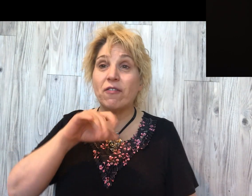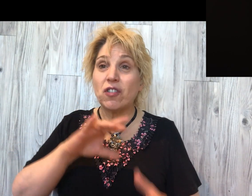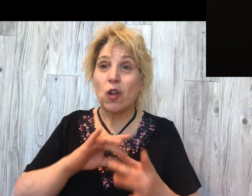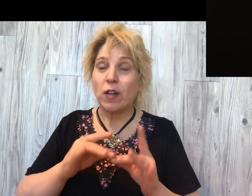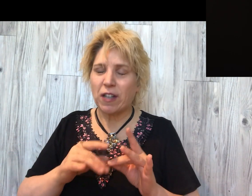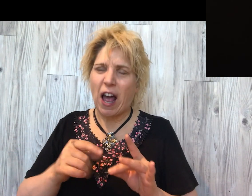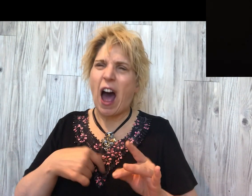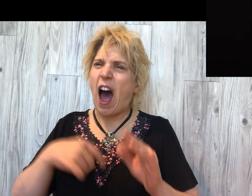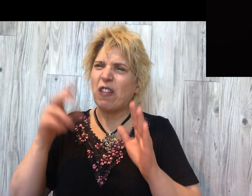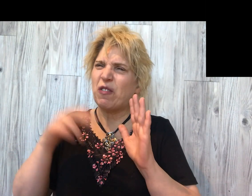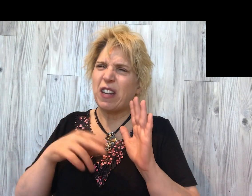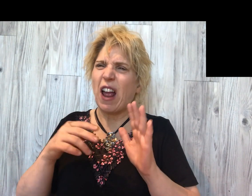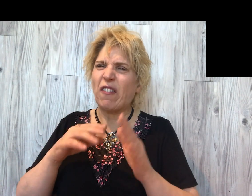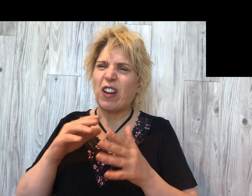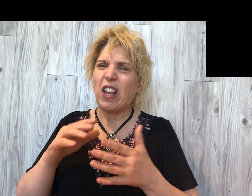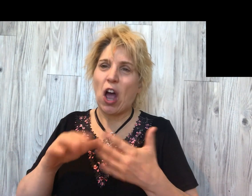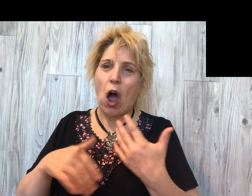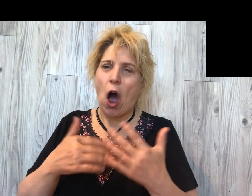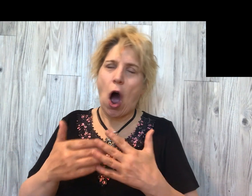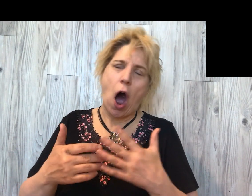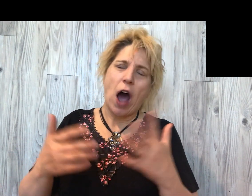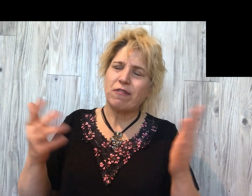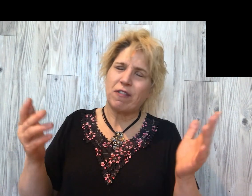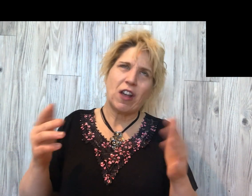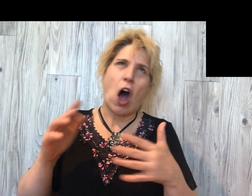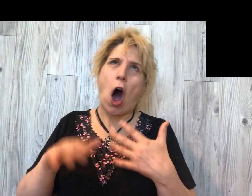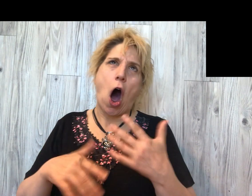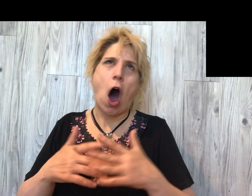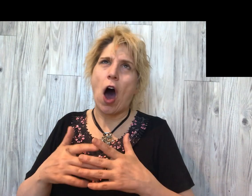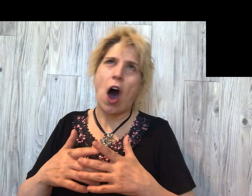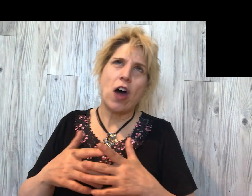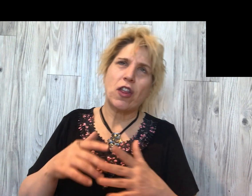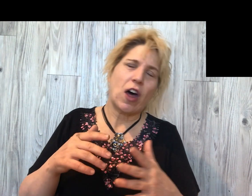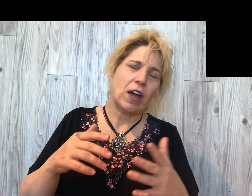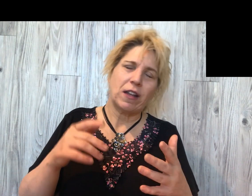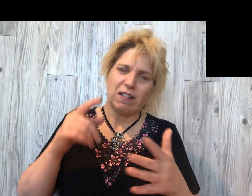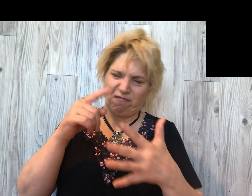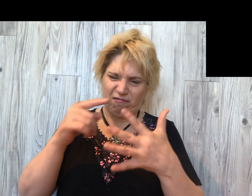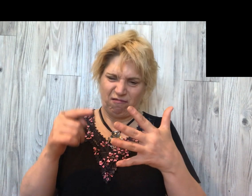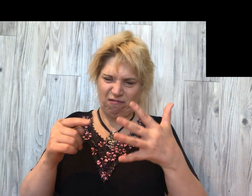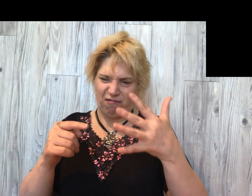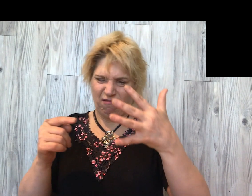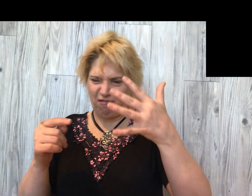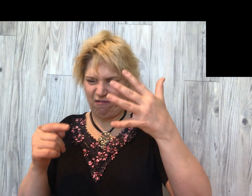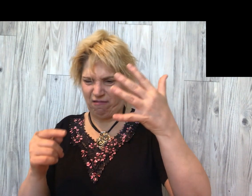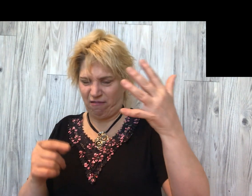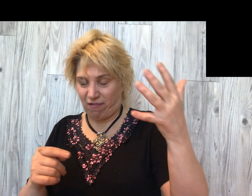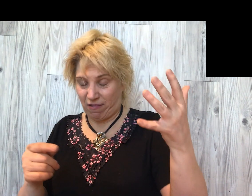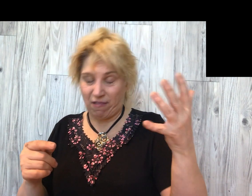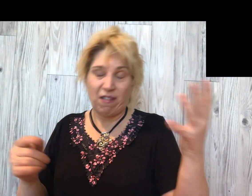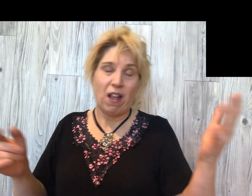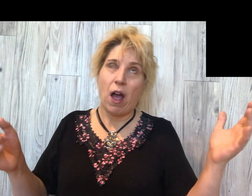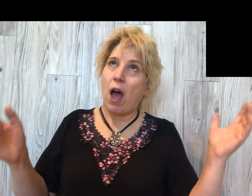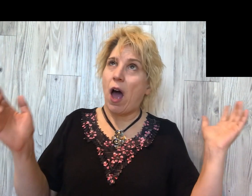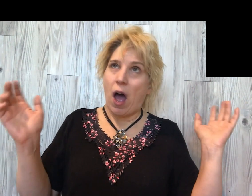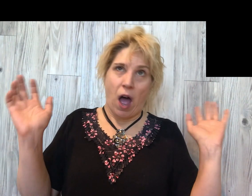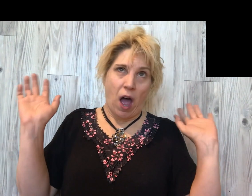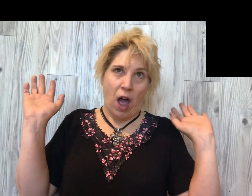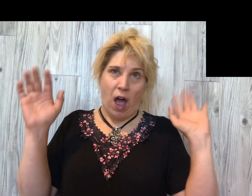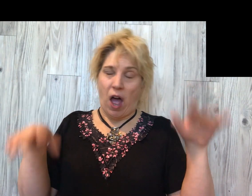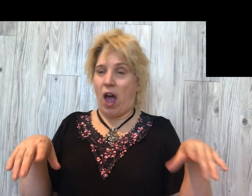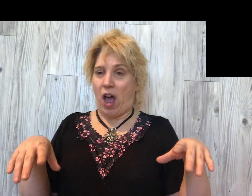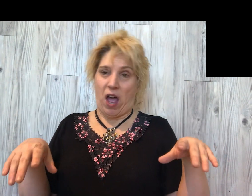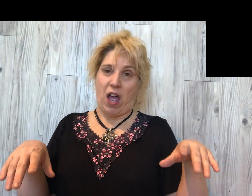like that. I've read every Lee Child story about Jack Reacher and all the Mitch Rapp stories written by Vince Flynn. I've read every John Grisham